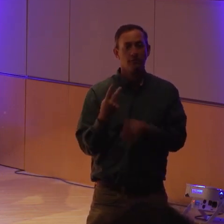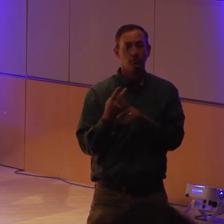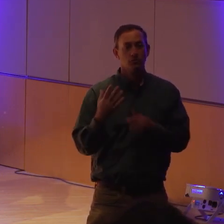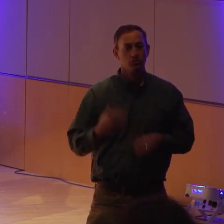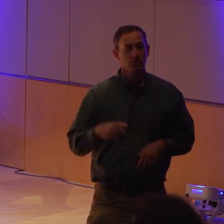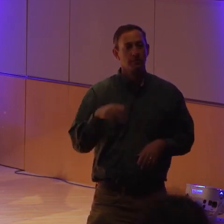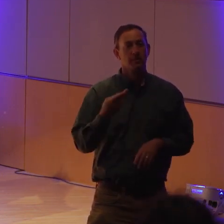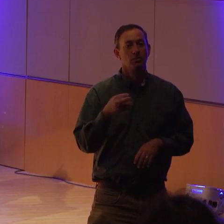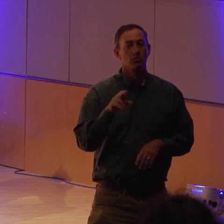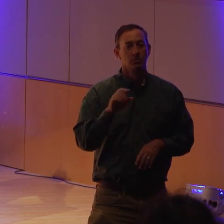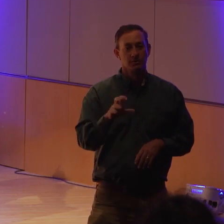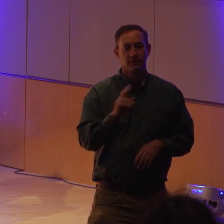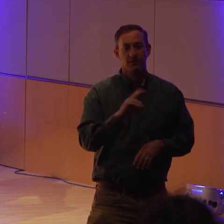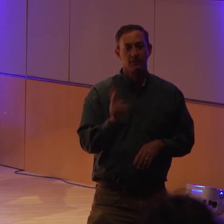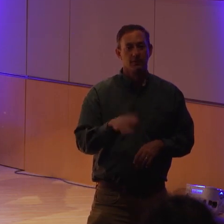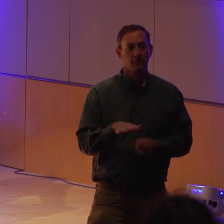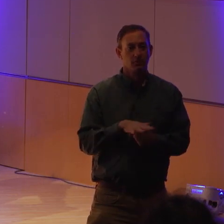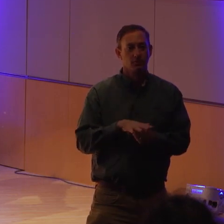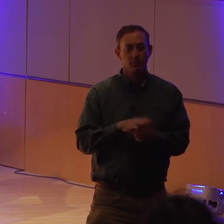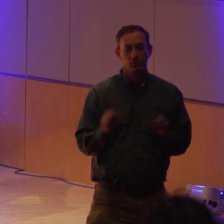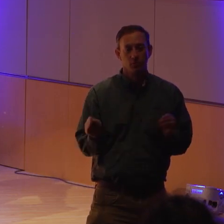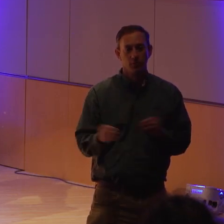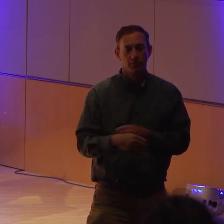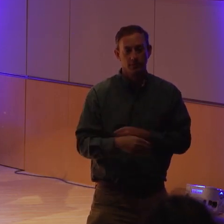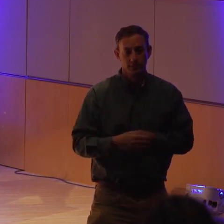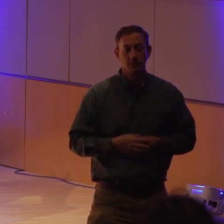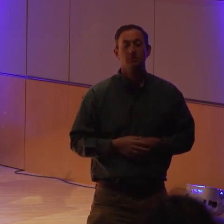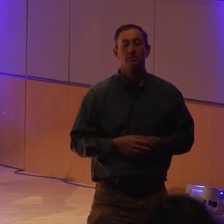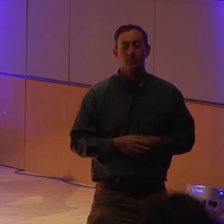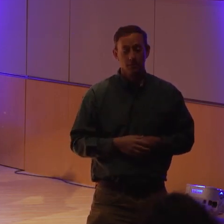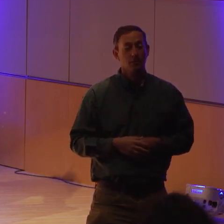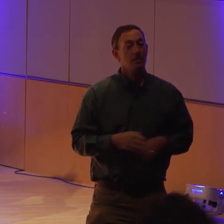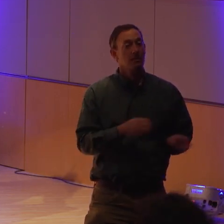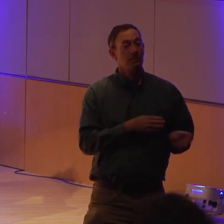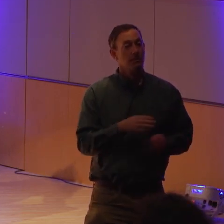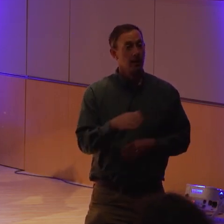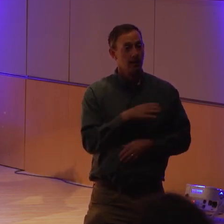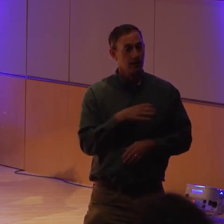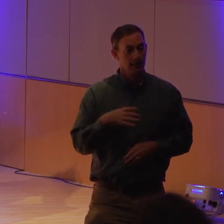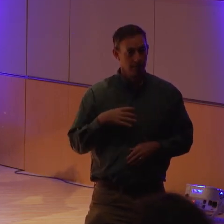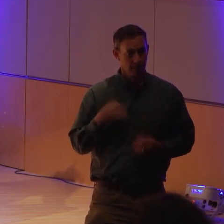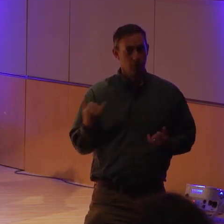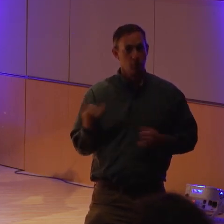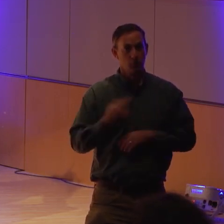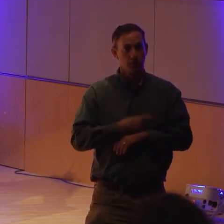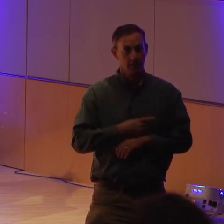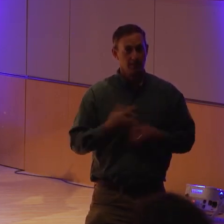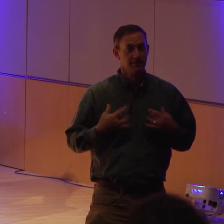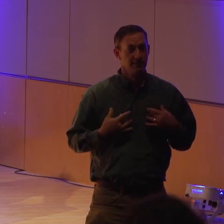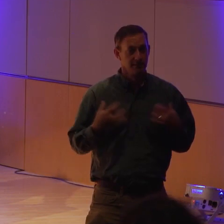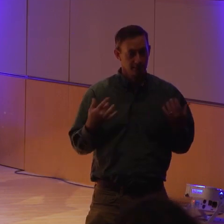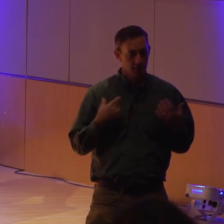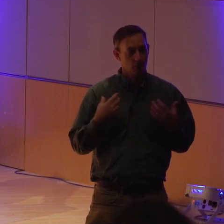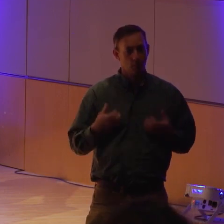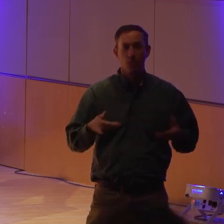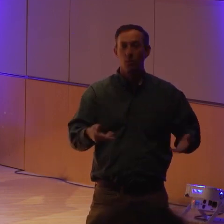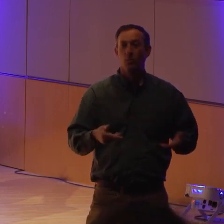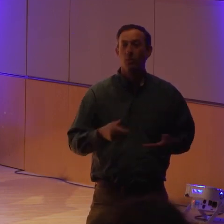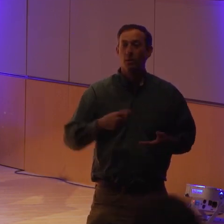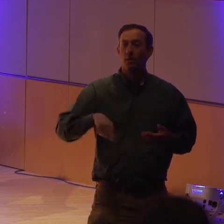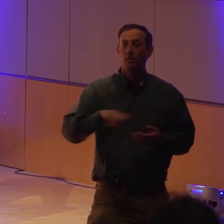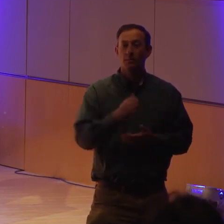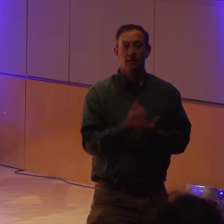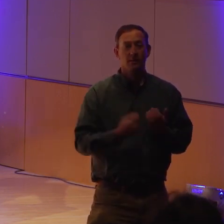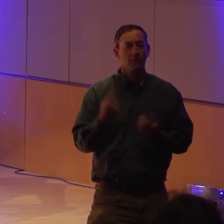in PHRC's Philadelphia Regional Office. On behalf of the Planning Committee for today's engagement, I would like to welcome